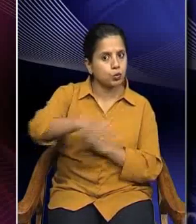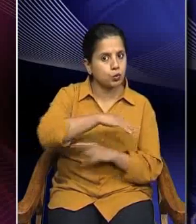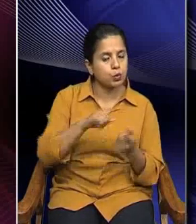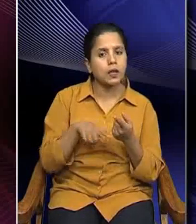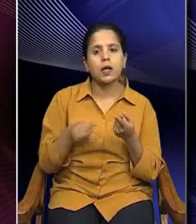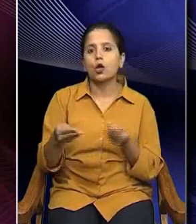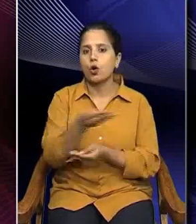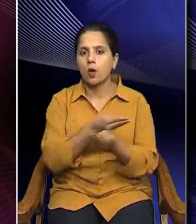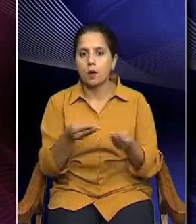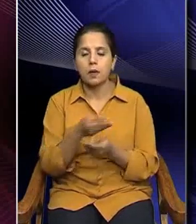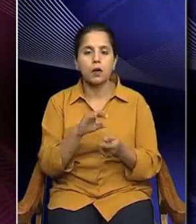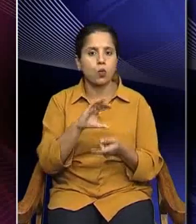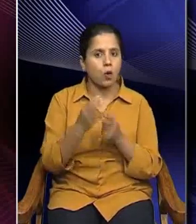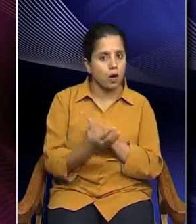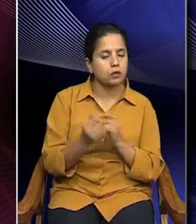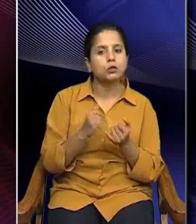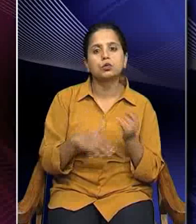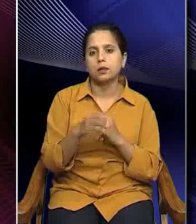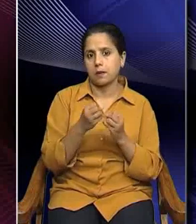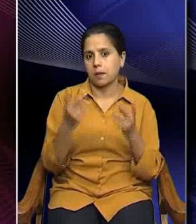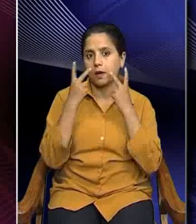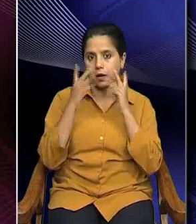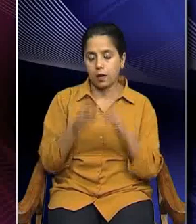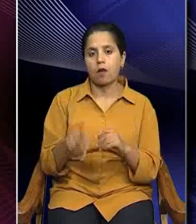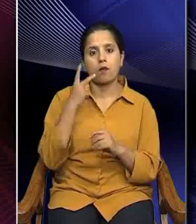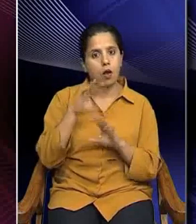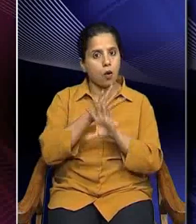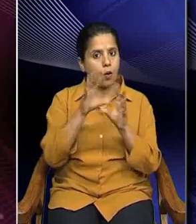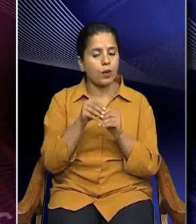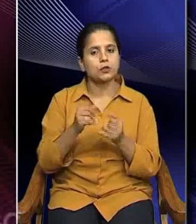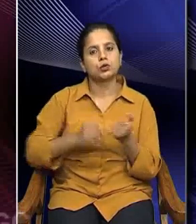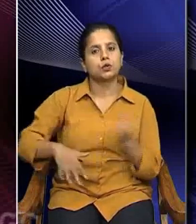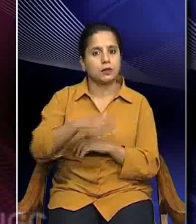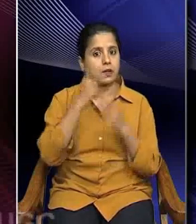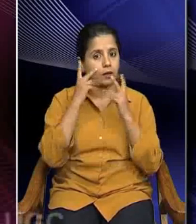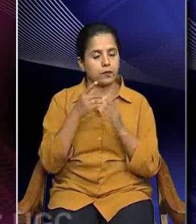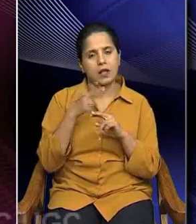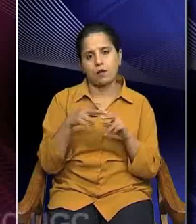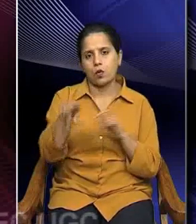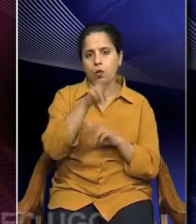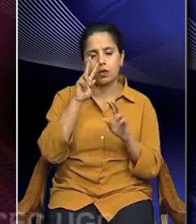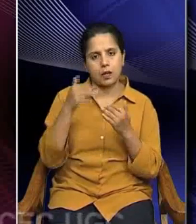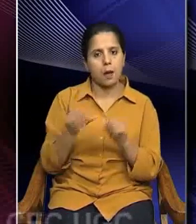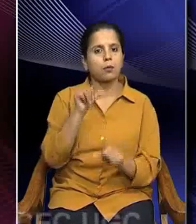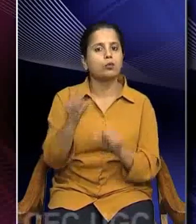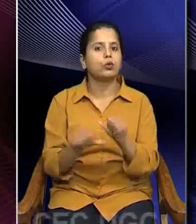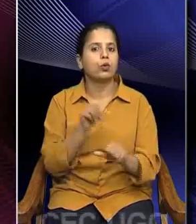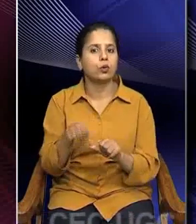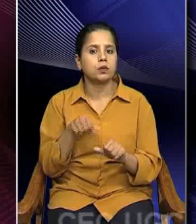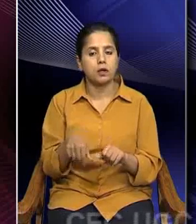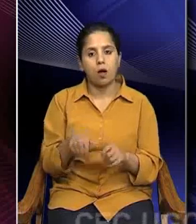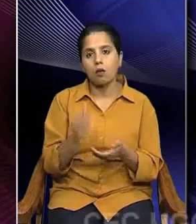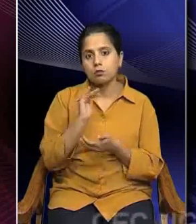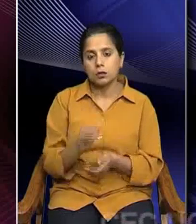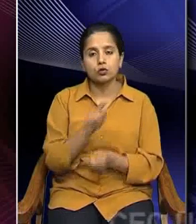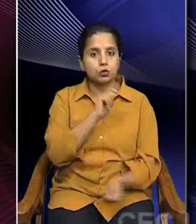economic and cultural situation of each and every society. Now, if you look at this process of fertility transition,